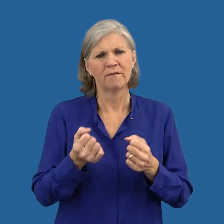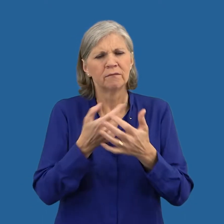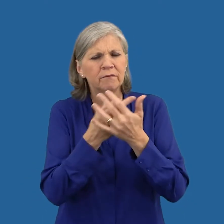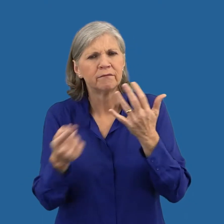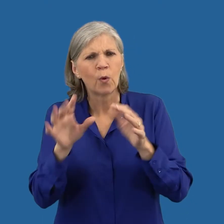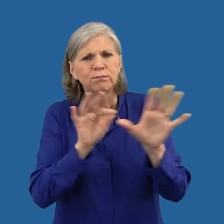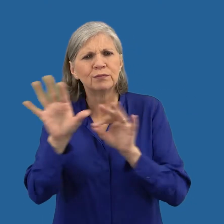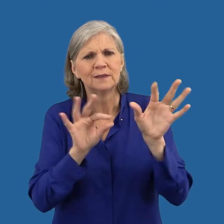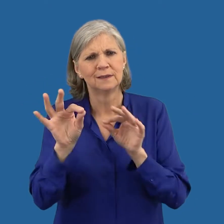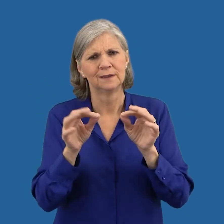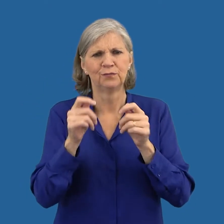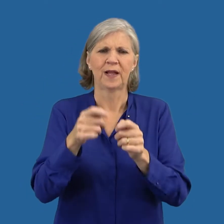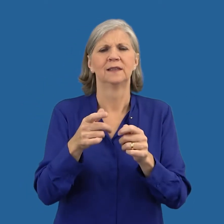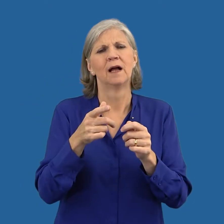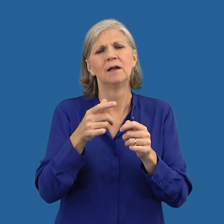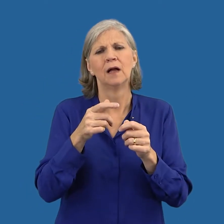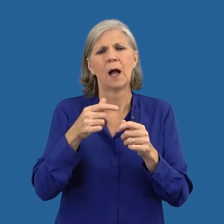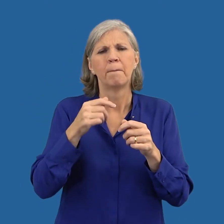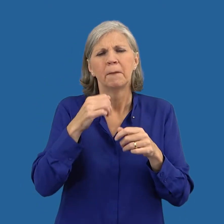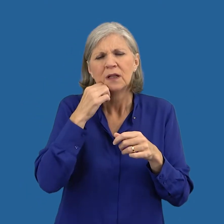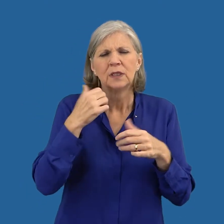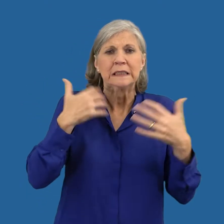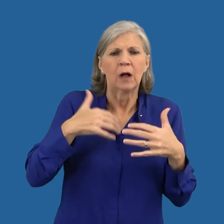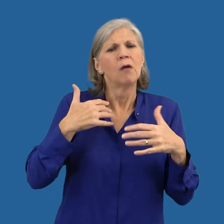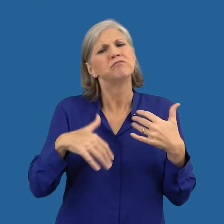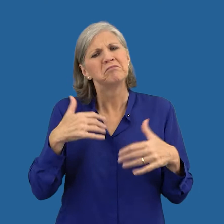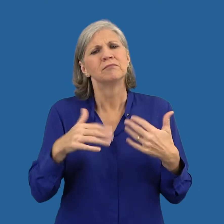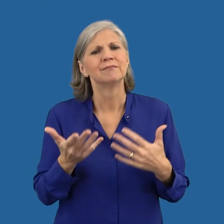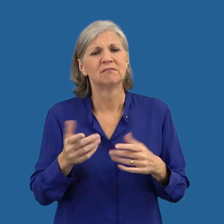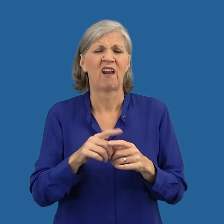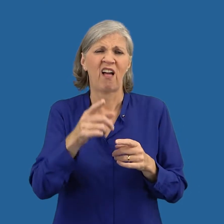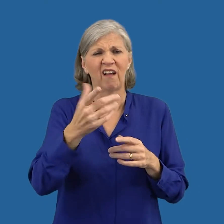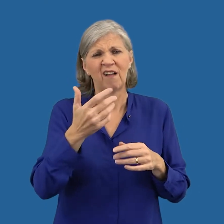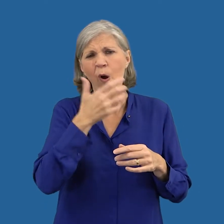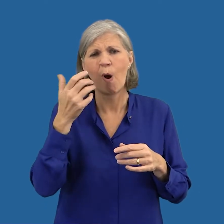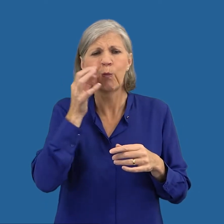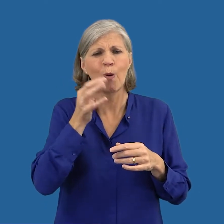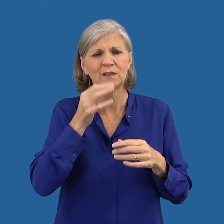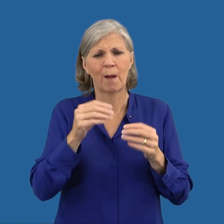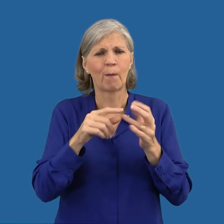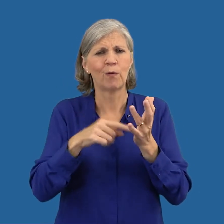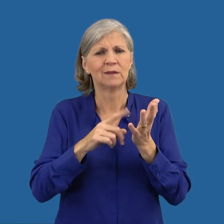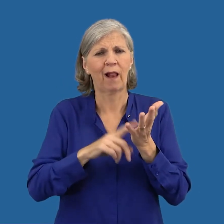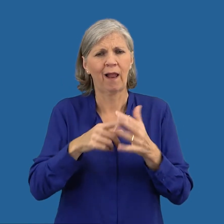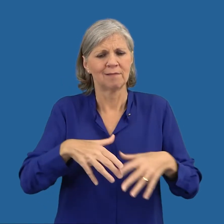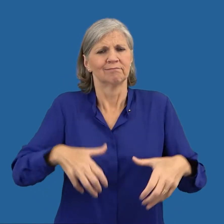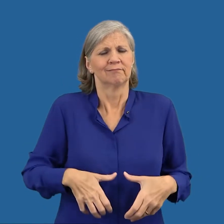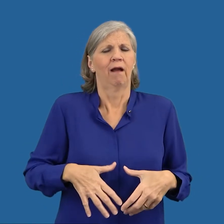Treatment. There are lots of options for treating milder period pain, such as a hot water